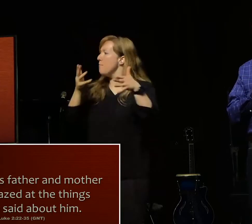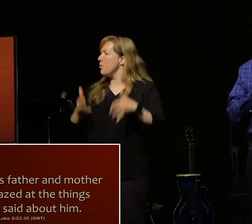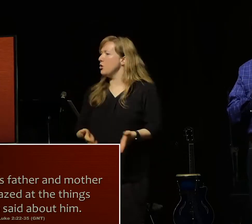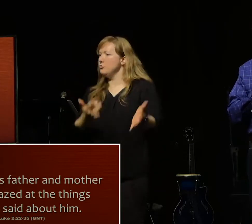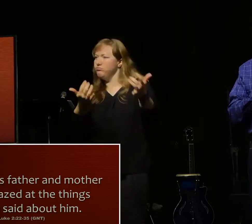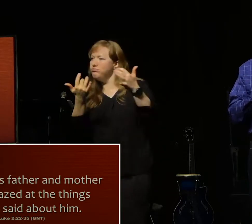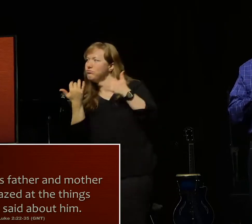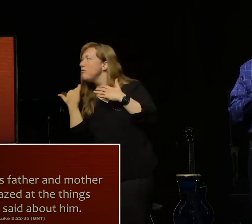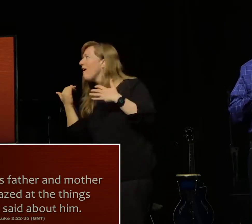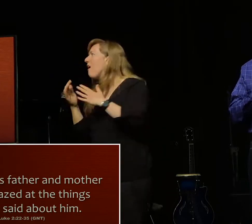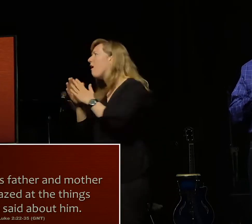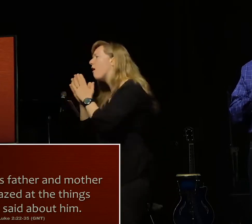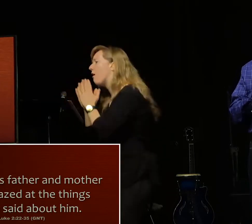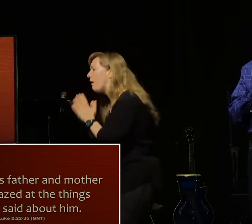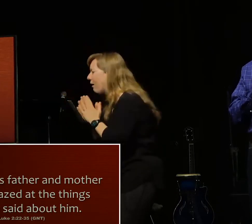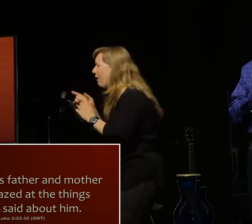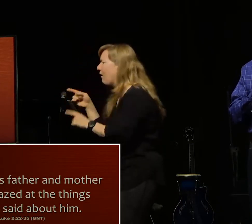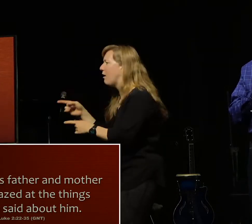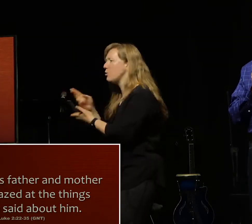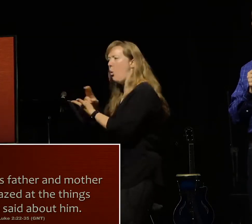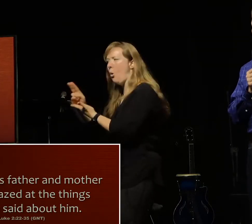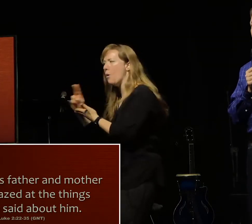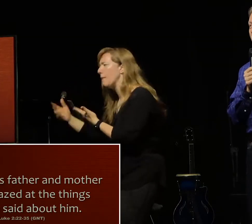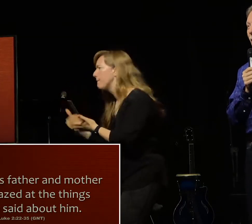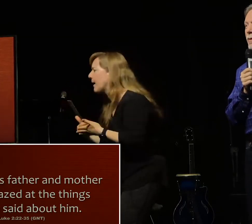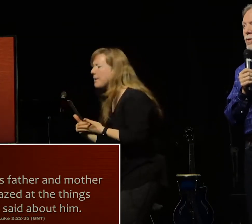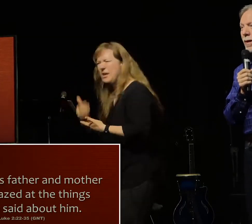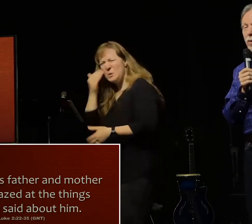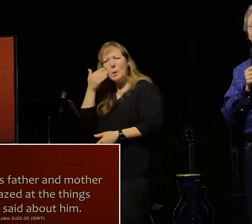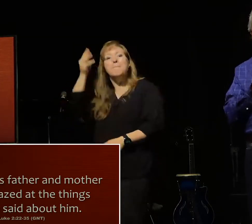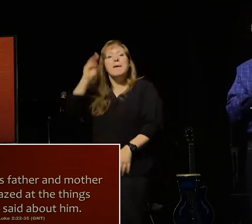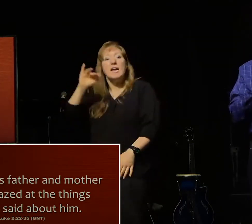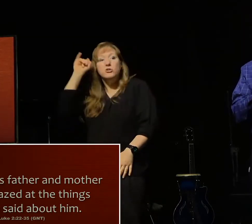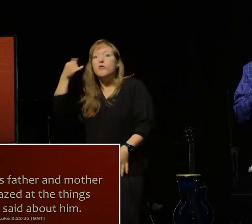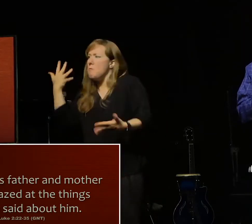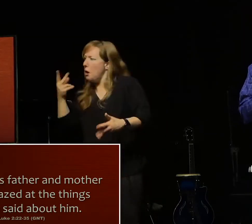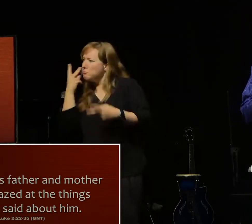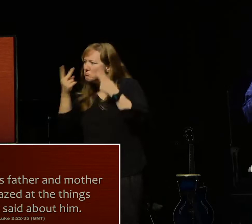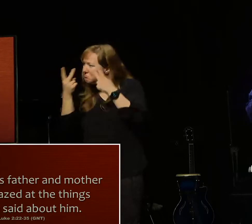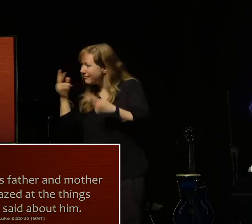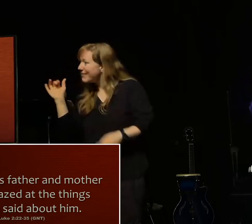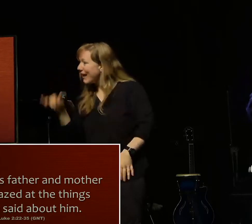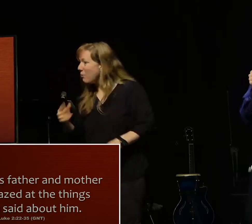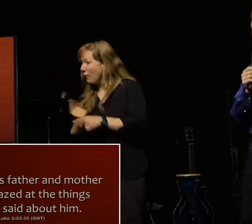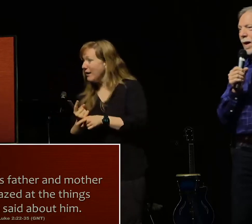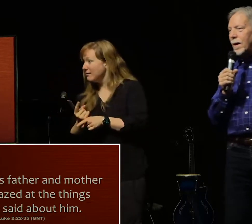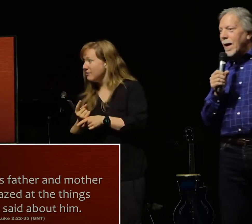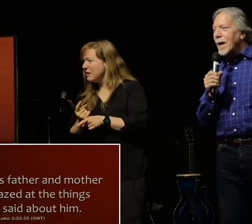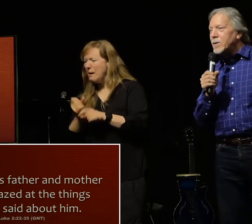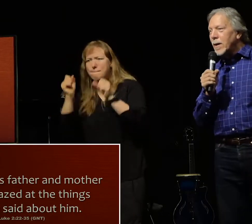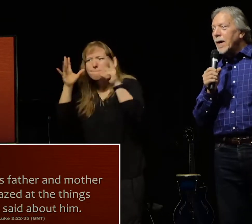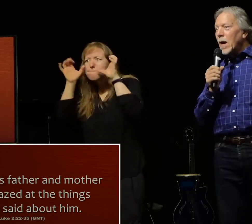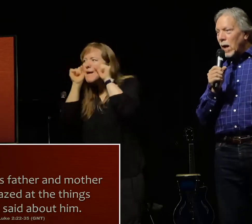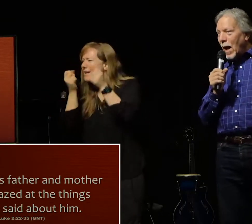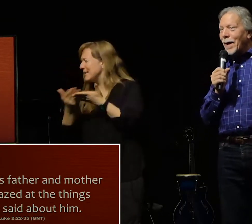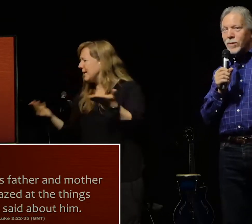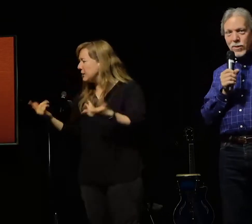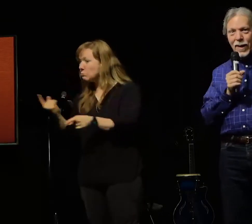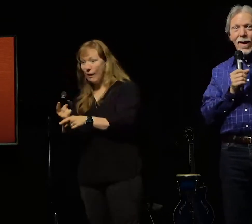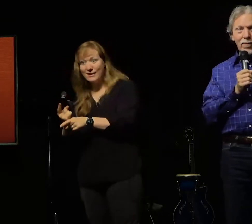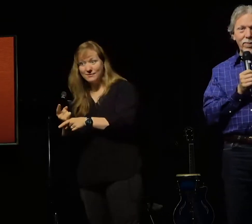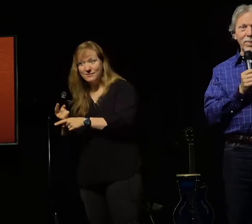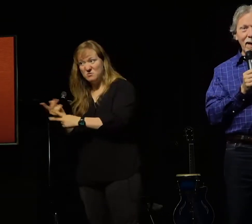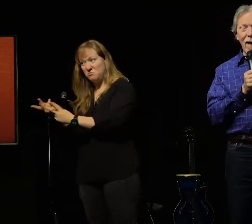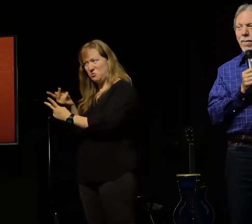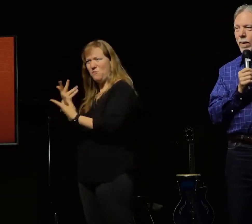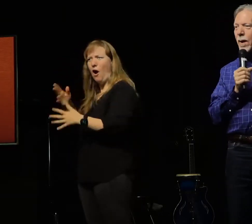Shepherds that angels had visited, that came to... I mean, they had seen some. They had been visited themselves. They had seen a lot of